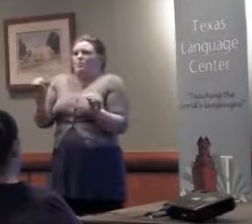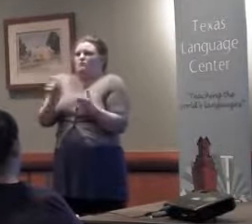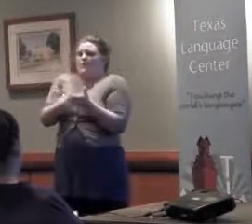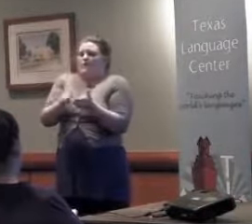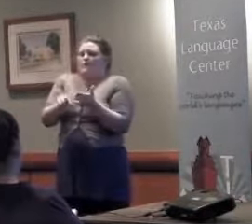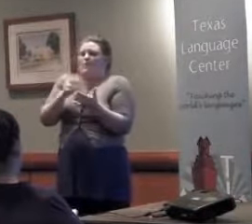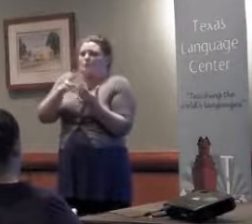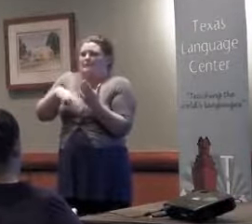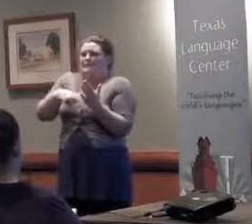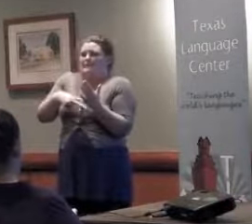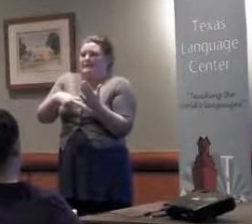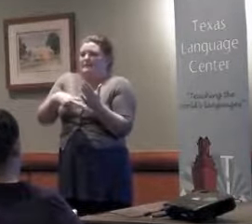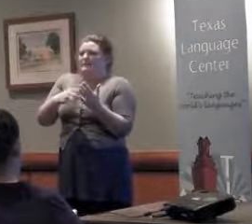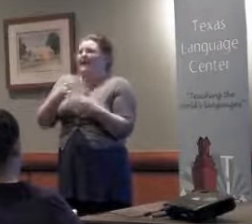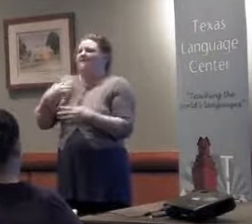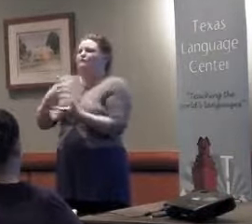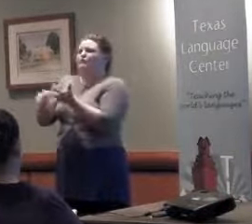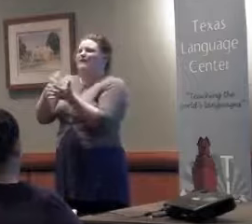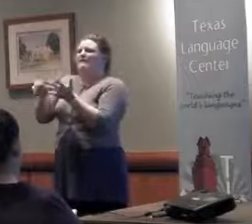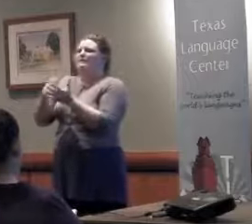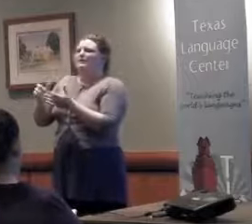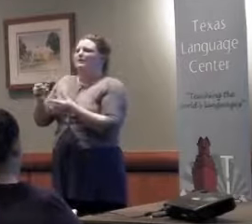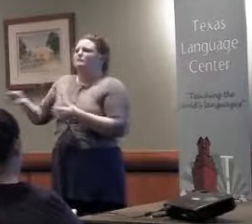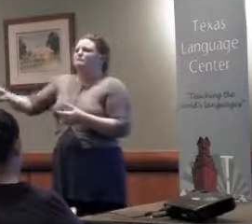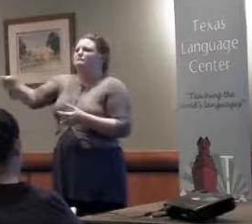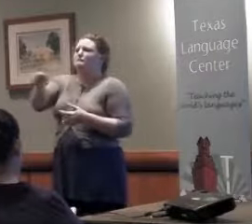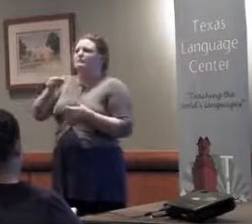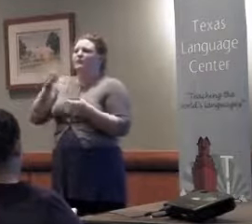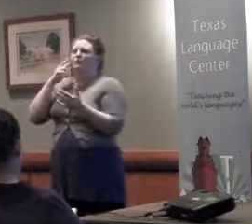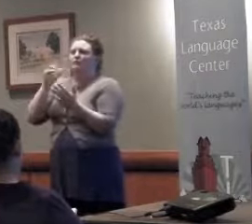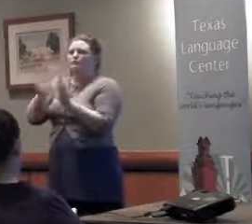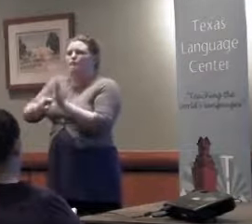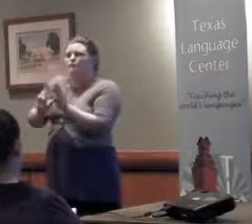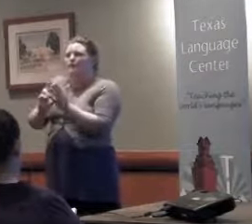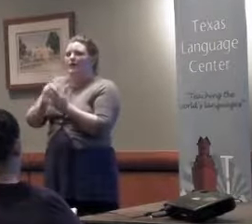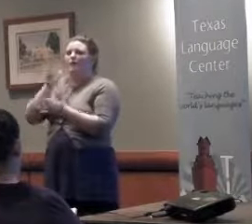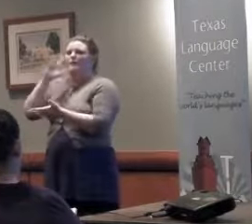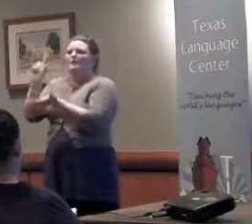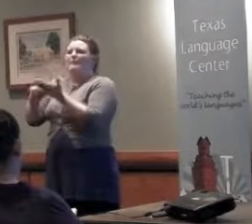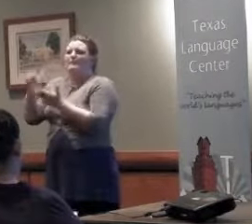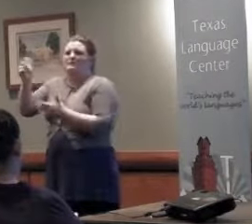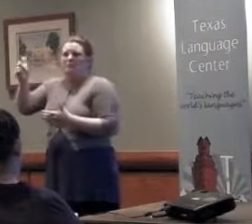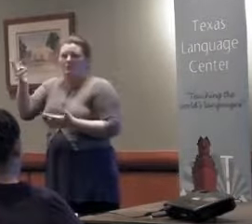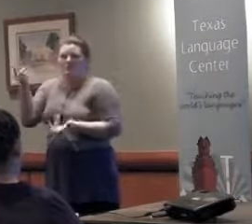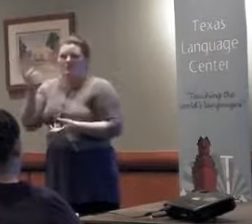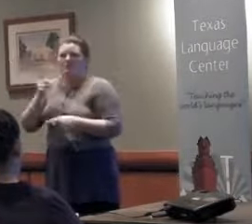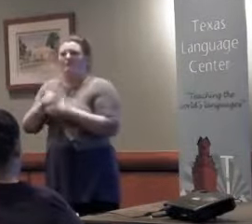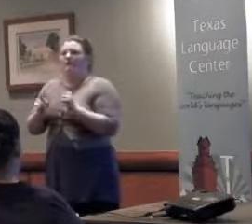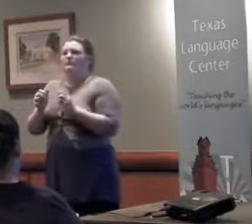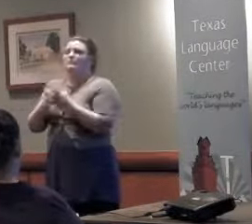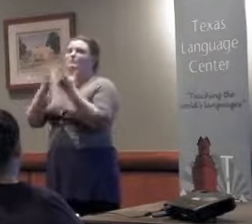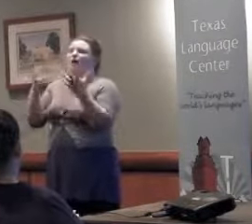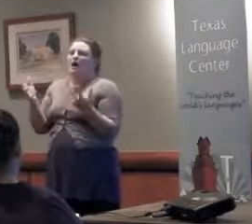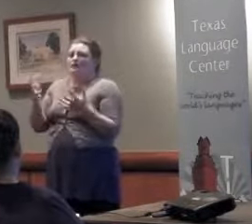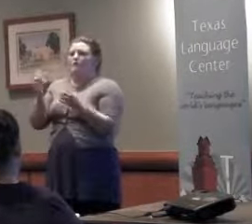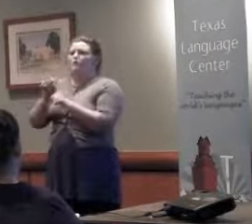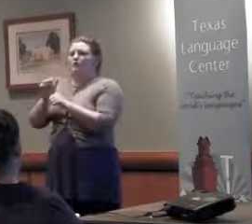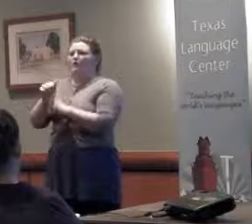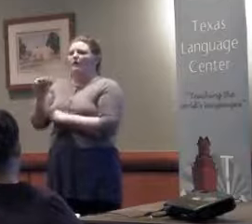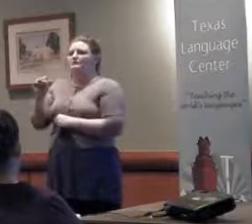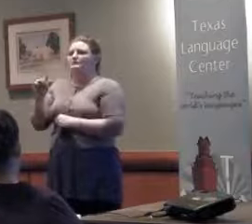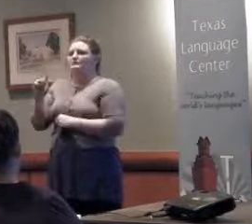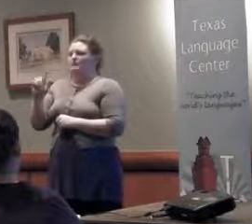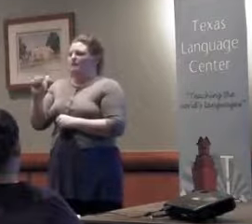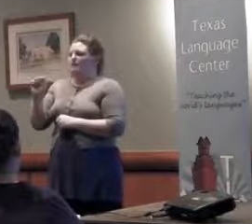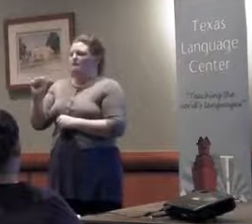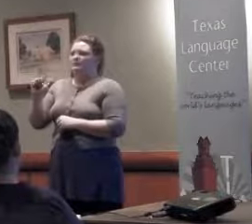draft that's circulating now, and I think probably will be published at some point soon. But there's a lot of work that the ASLTA has done over the